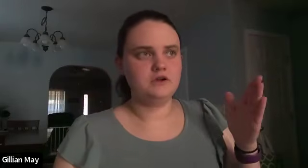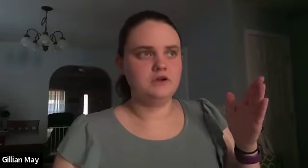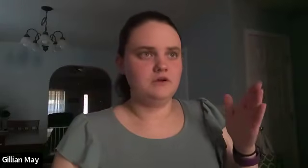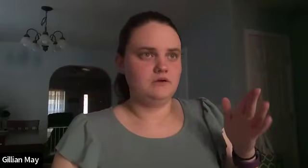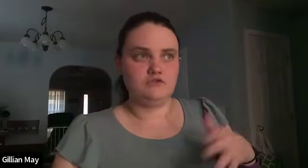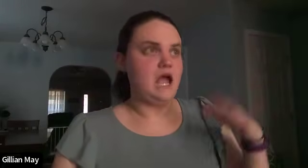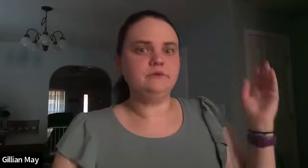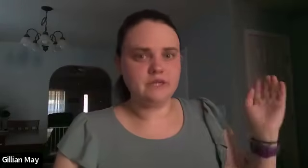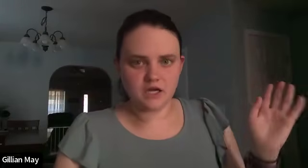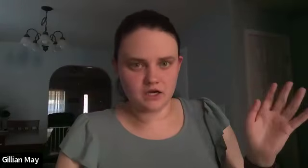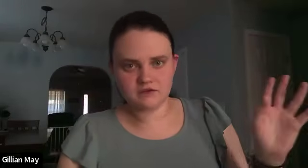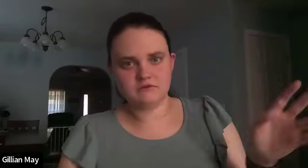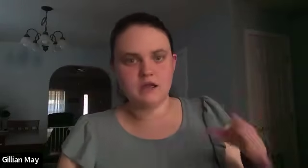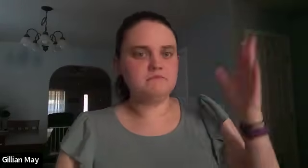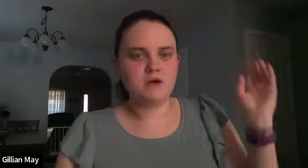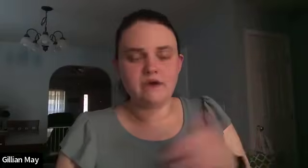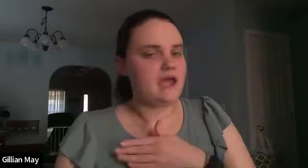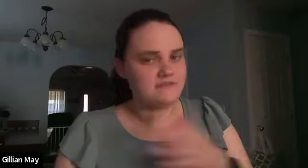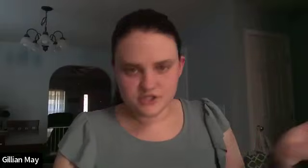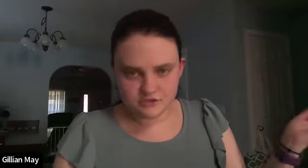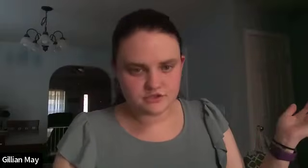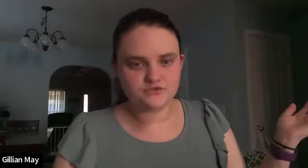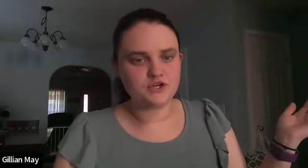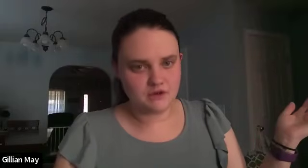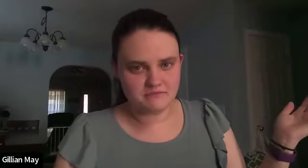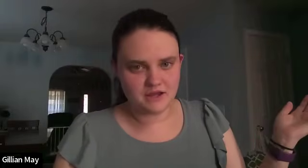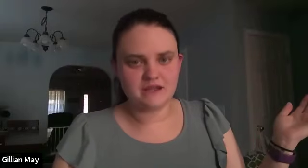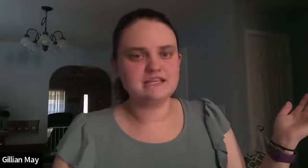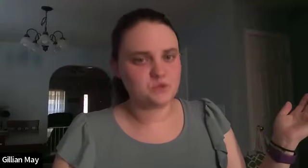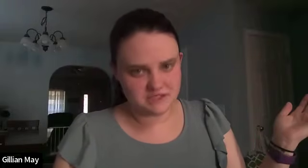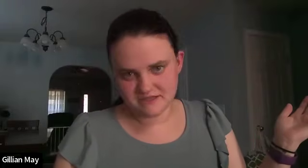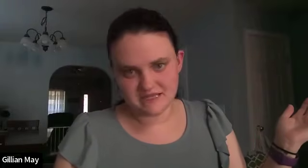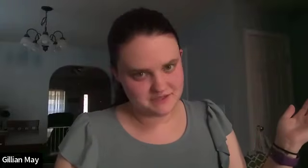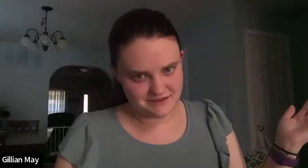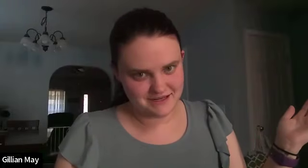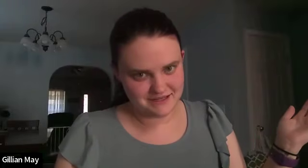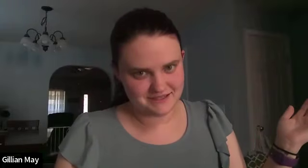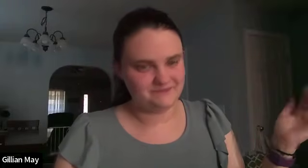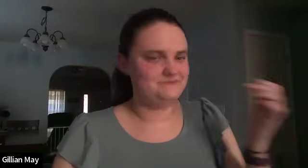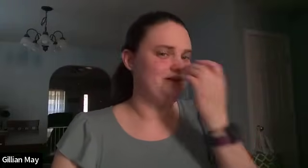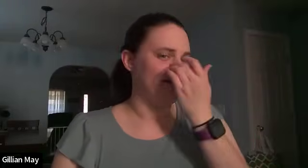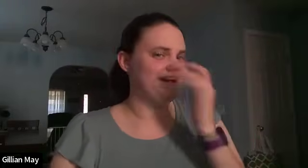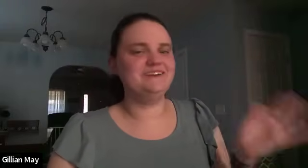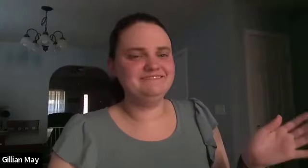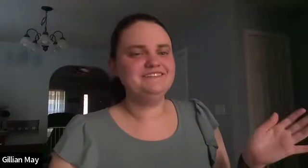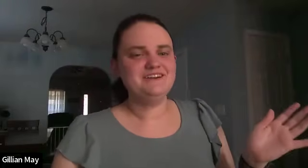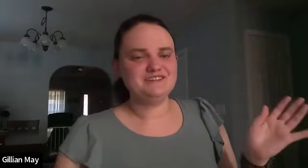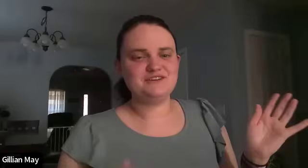grandmother, grandmere, grandmama, whatever you use for your grandmother, it is going to be the same sign in ASL. All right.